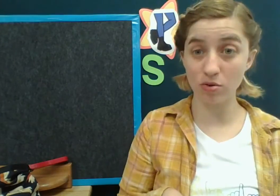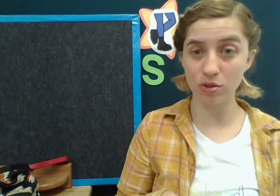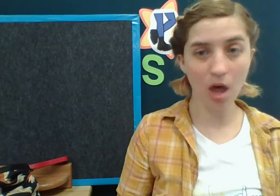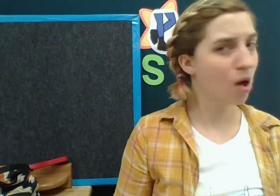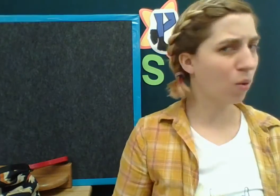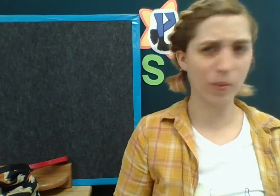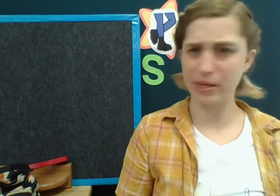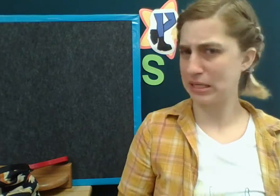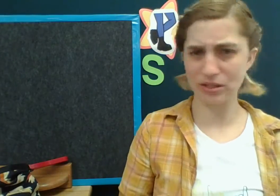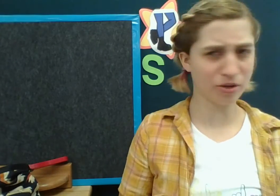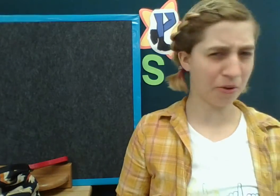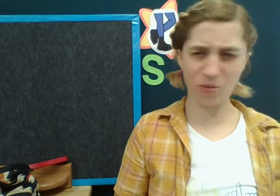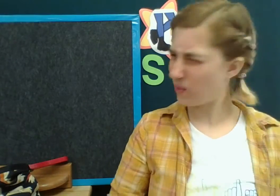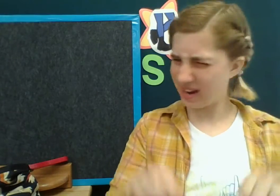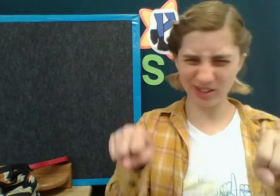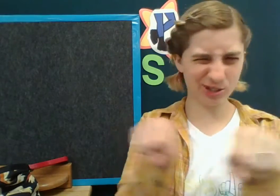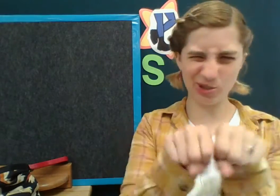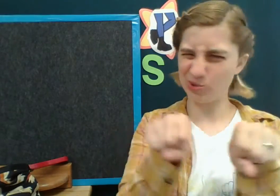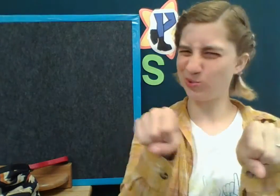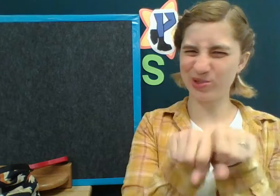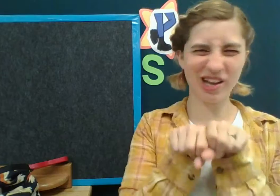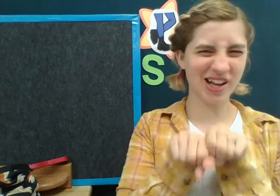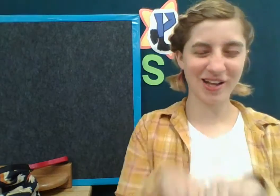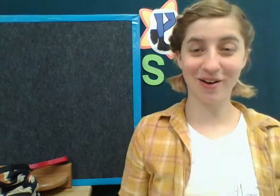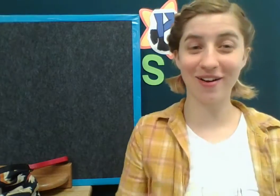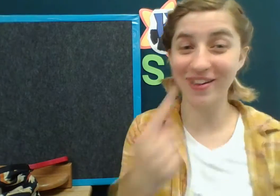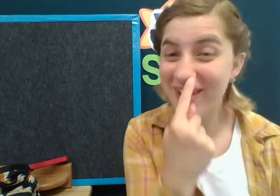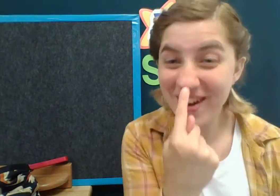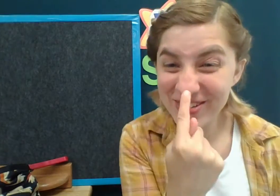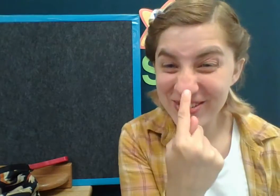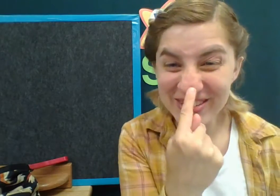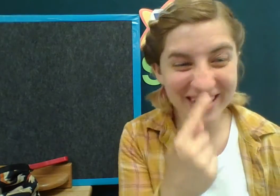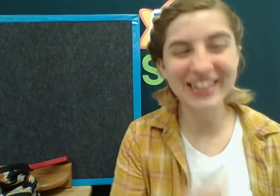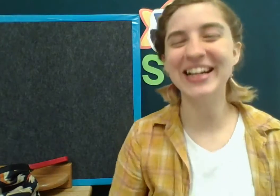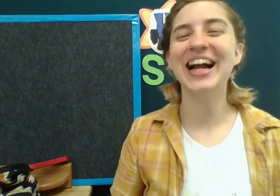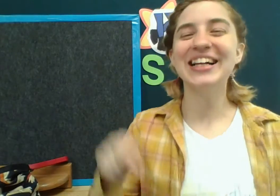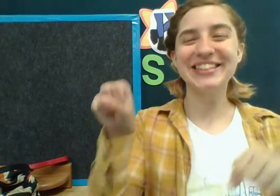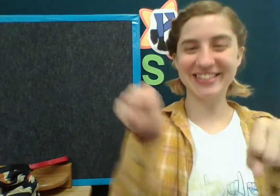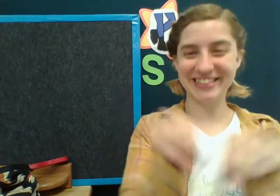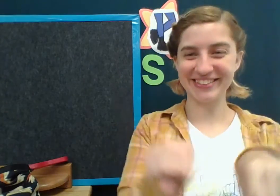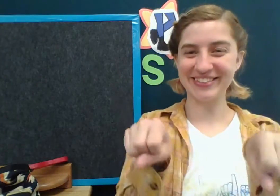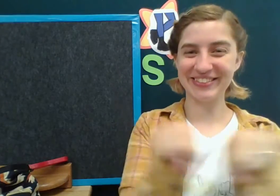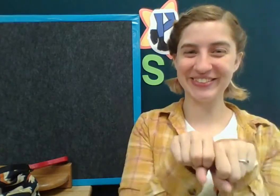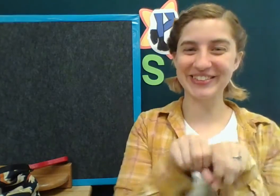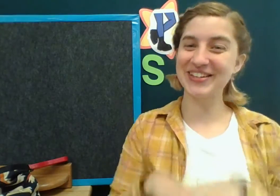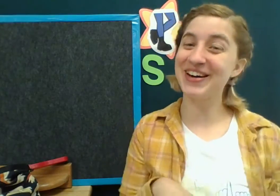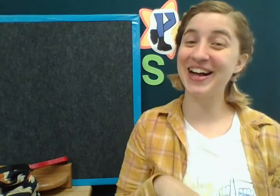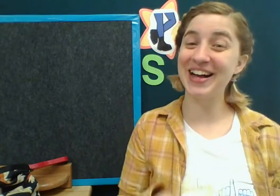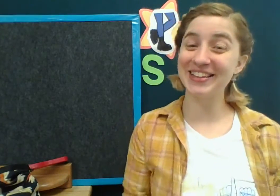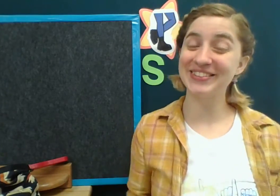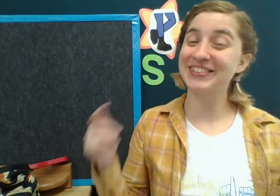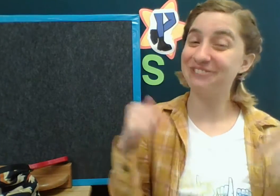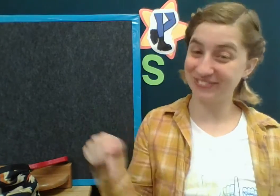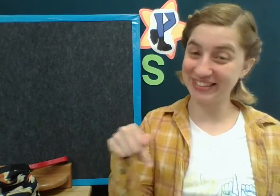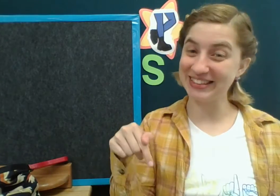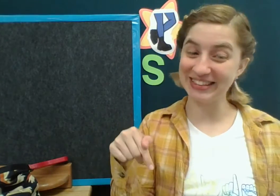toes. We don't wear shoes on our nose. Shoes go on your